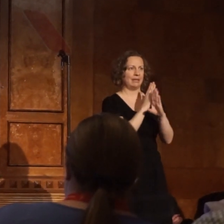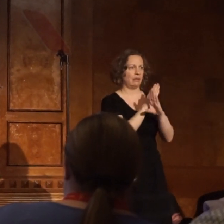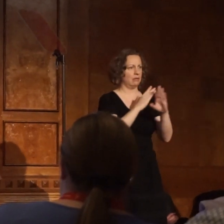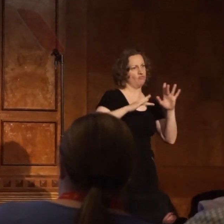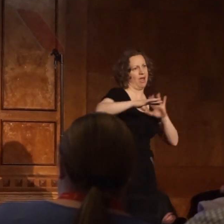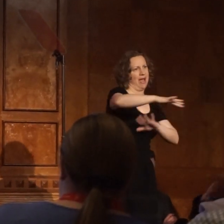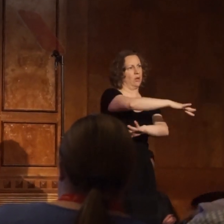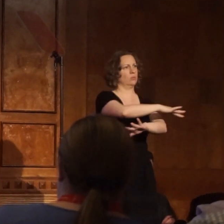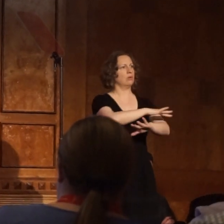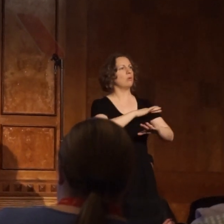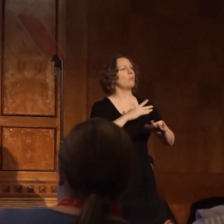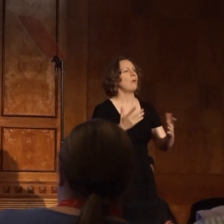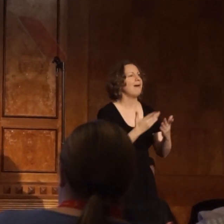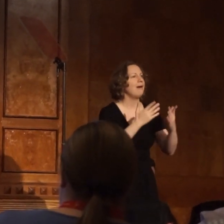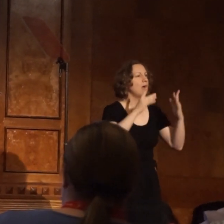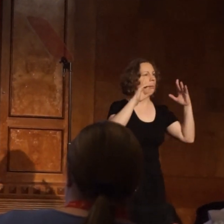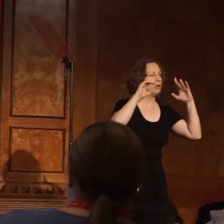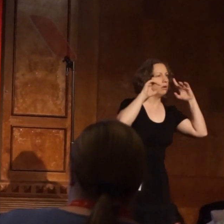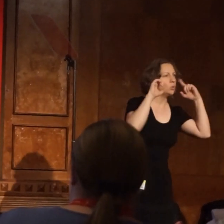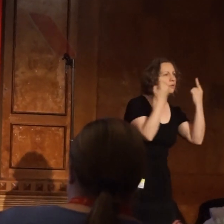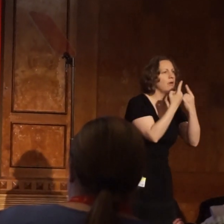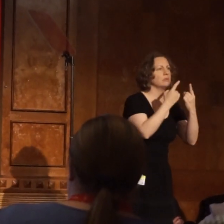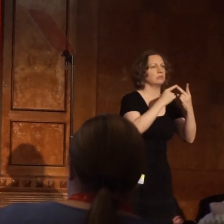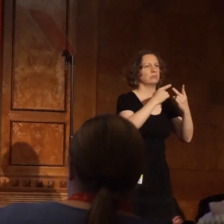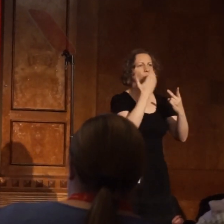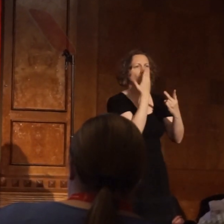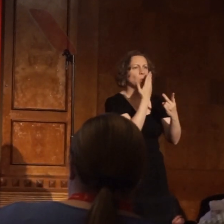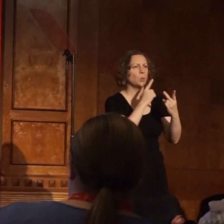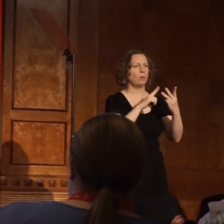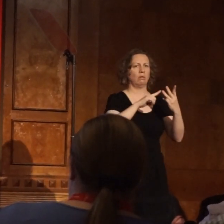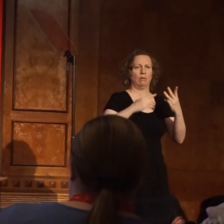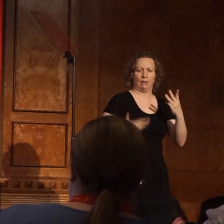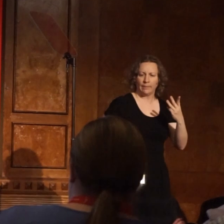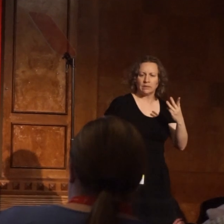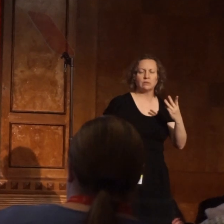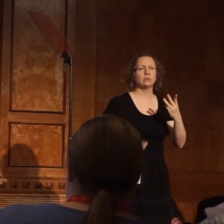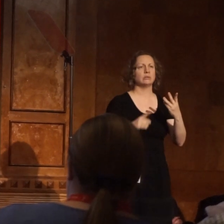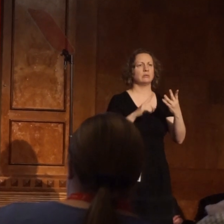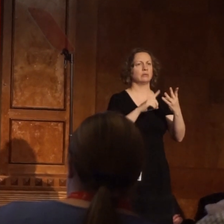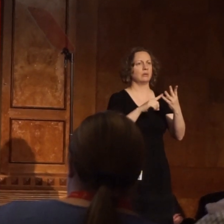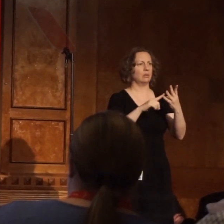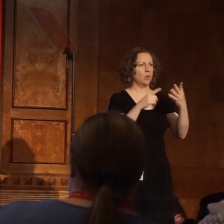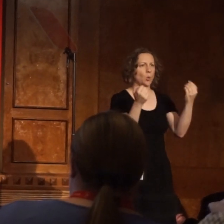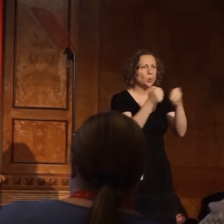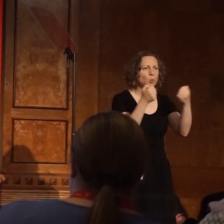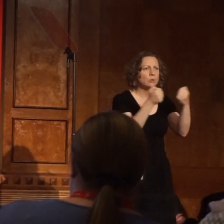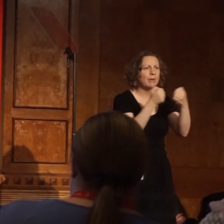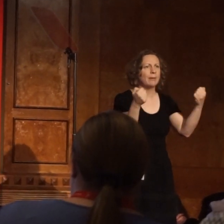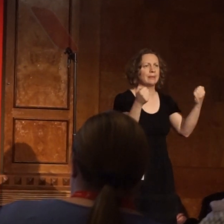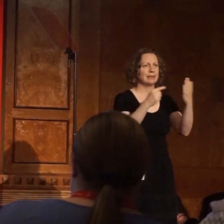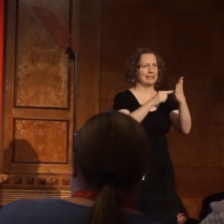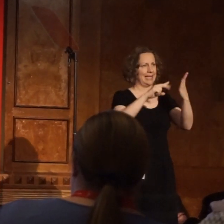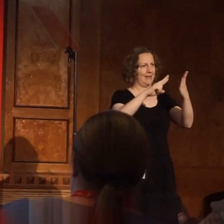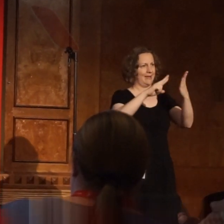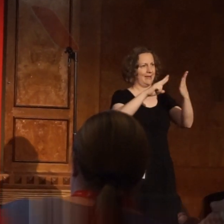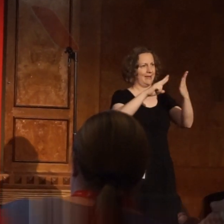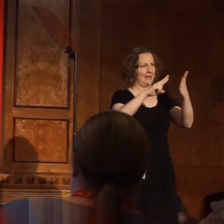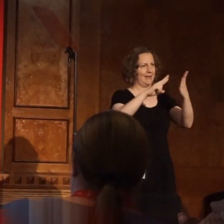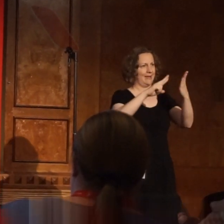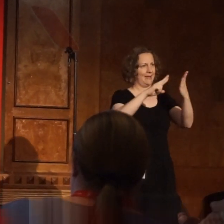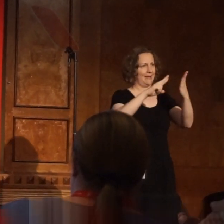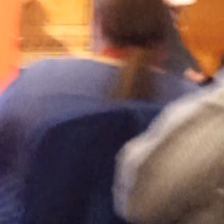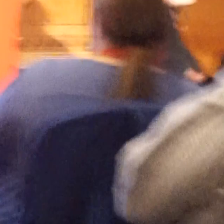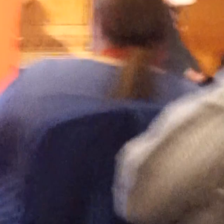and universities. It is in our businesses and our workplaces, newspapers and on our TV screens. And yes,